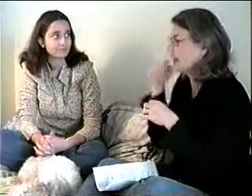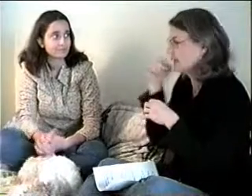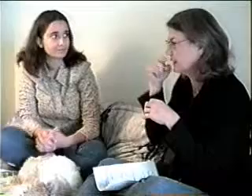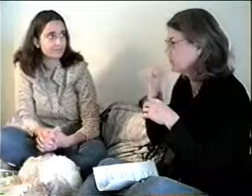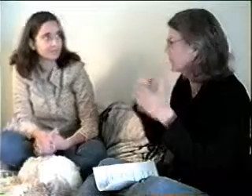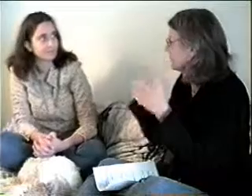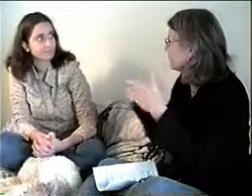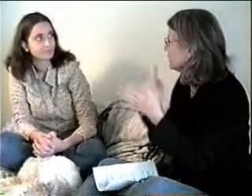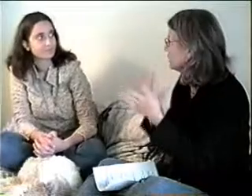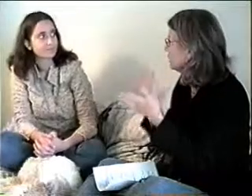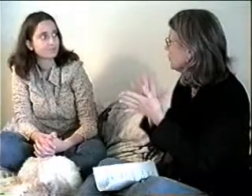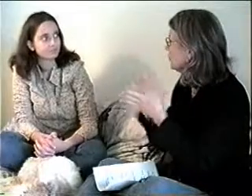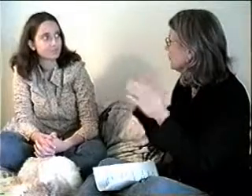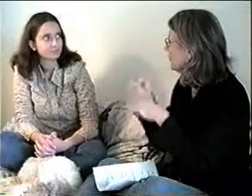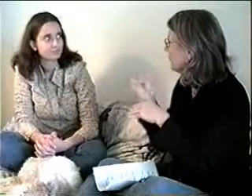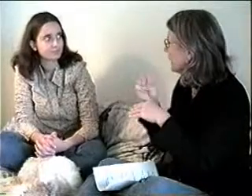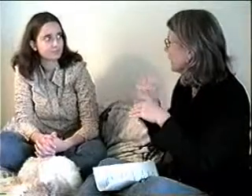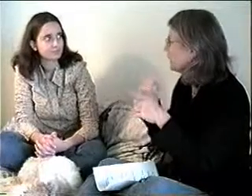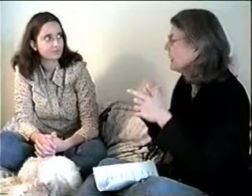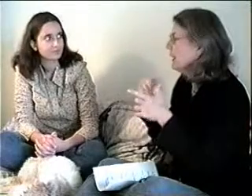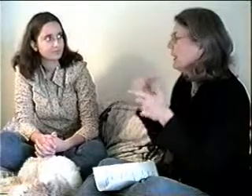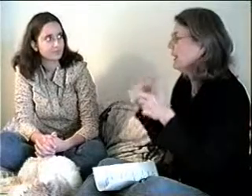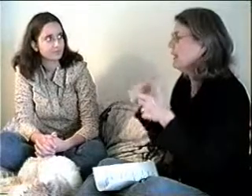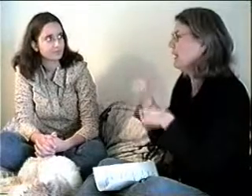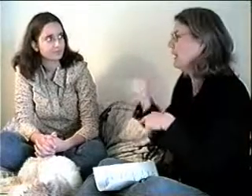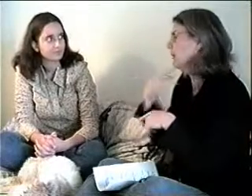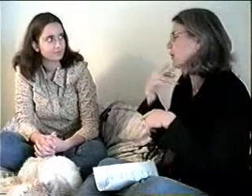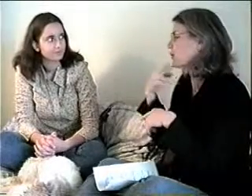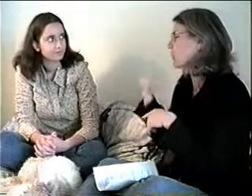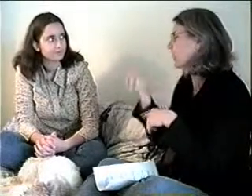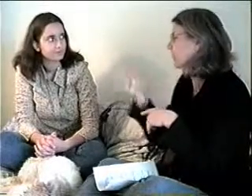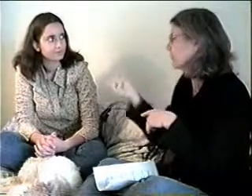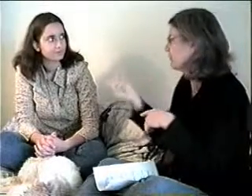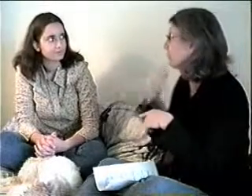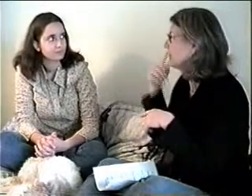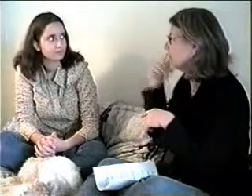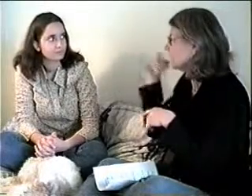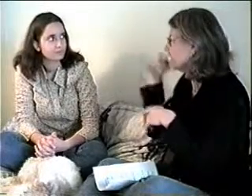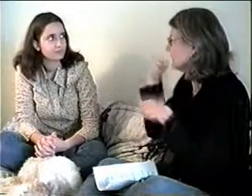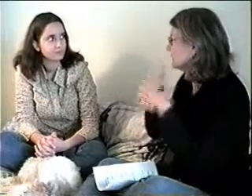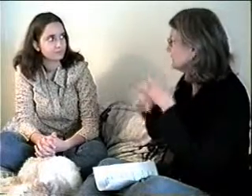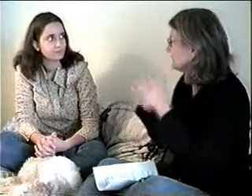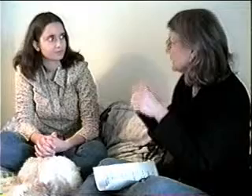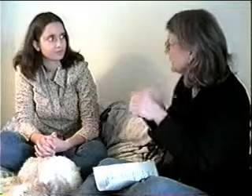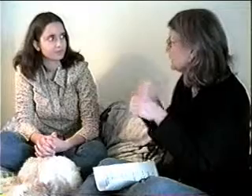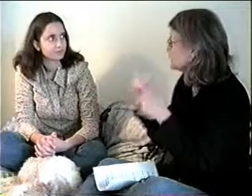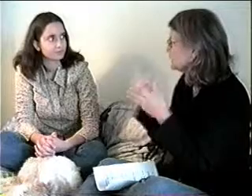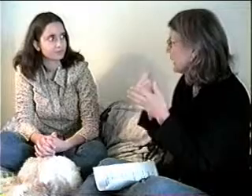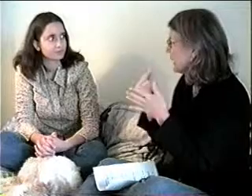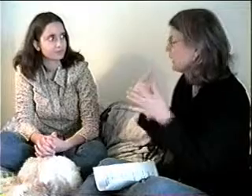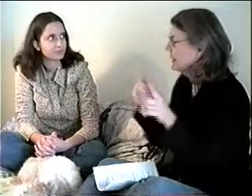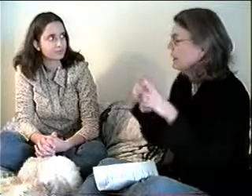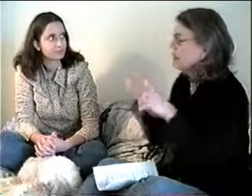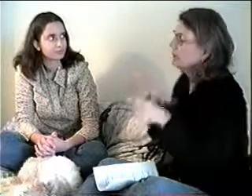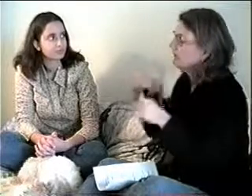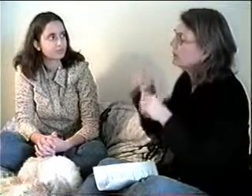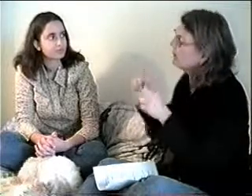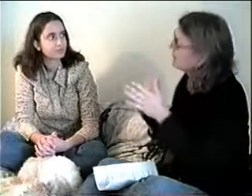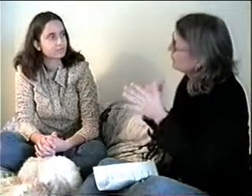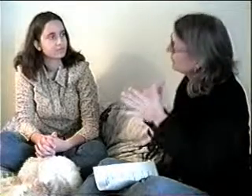deaf kids were in the preschool program, and then there were like a few deaf kids in each grade. As I remember